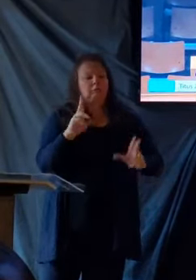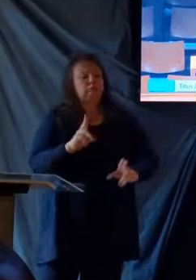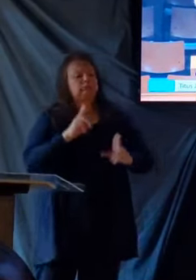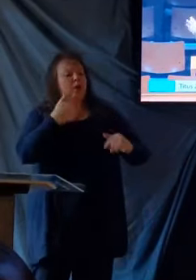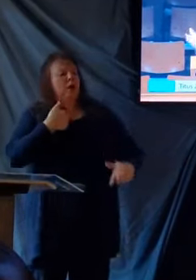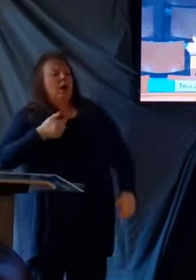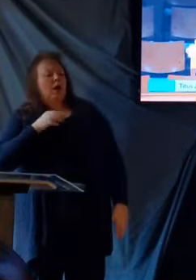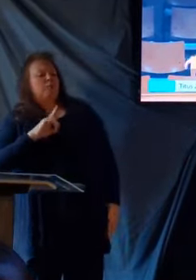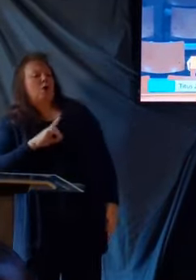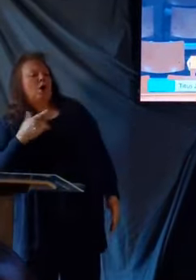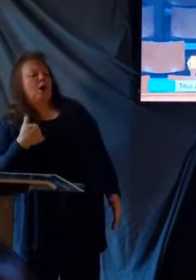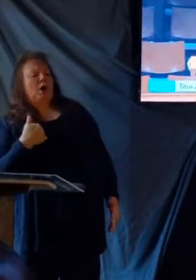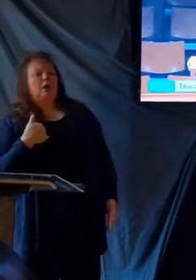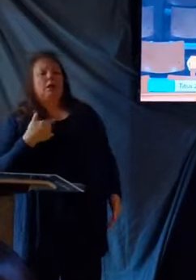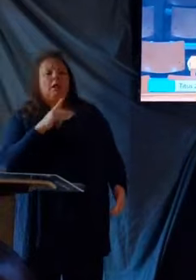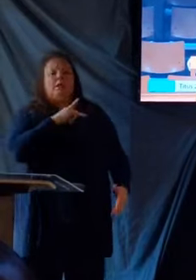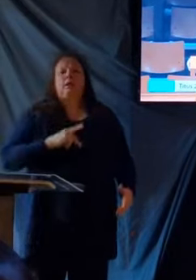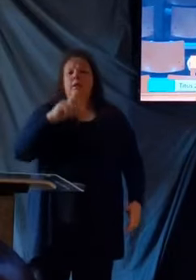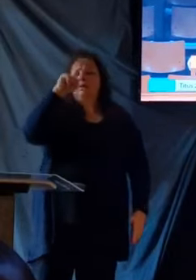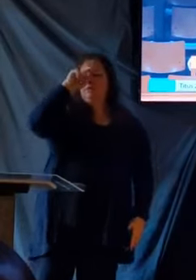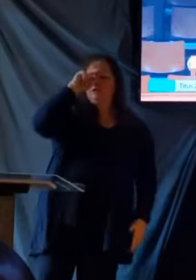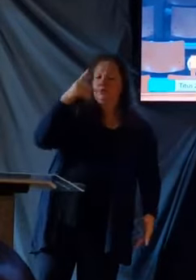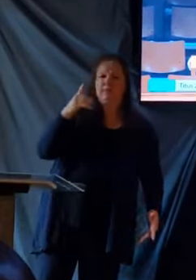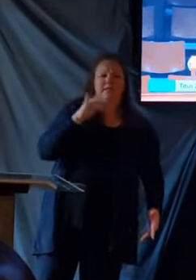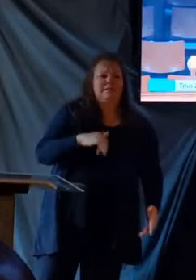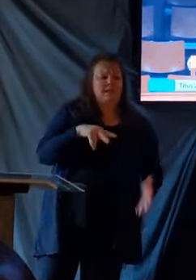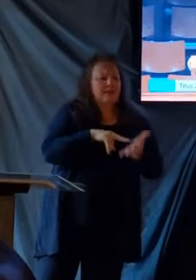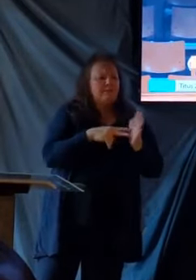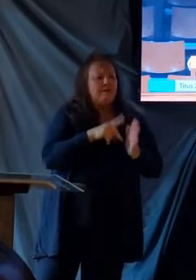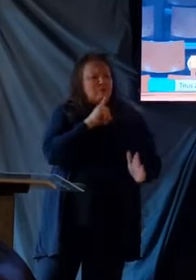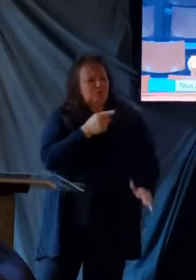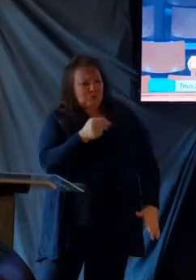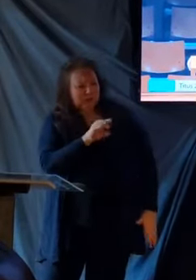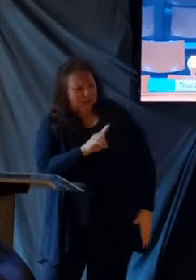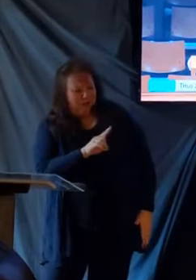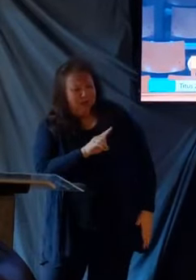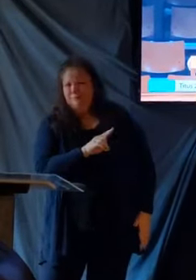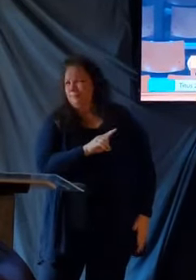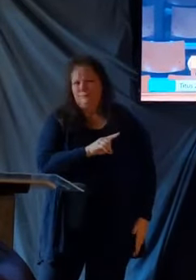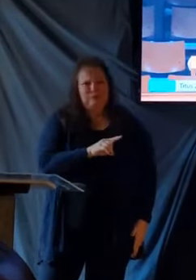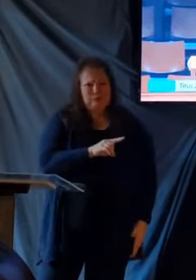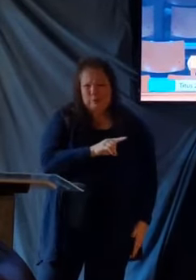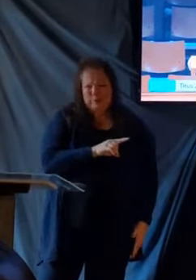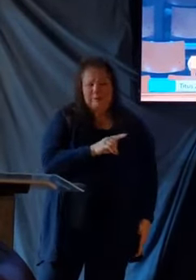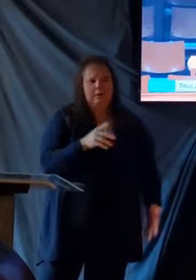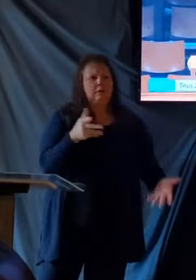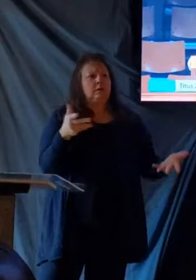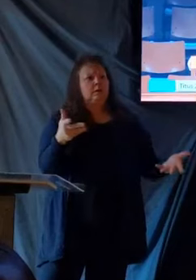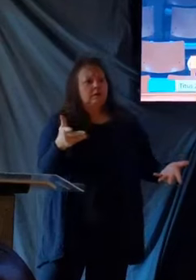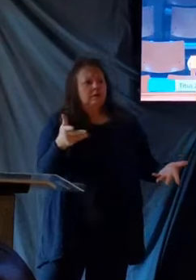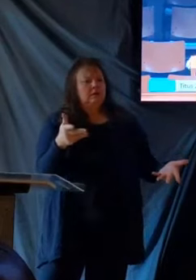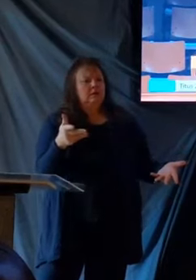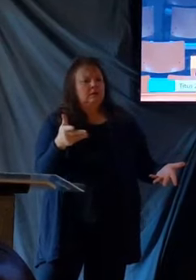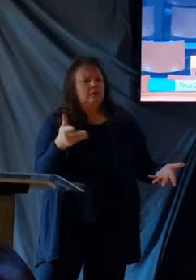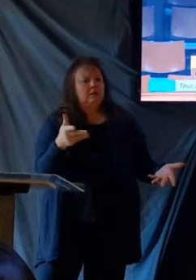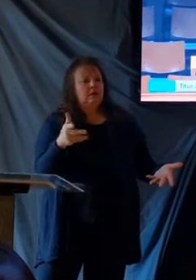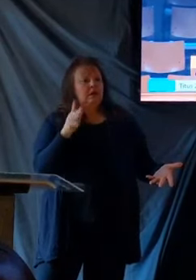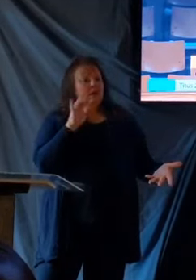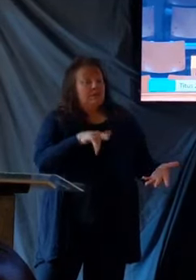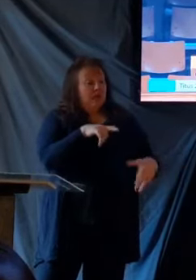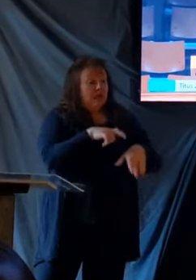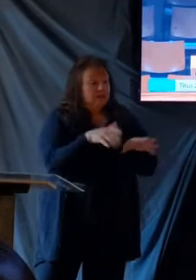as God, the pharaohs, and that doesn't mean he was truly God. Well, wait a minute. Was that just